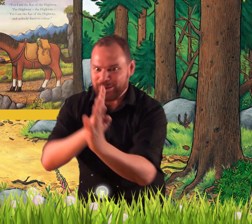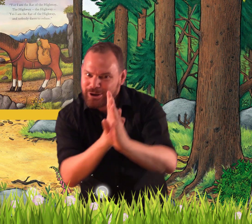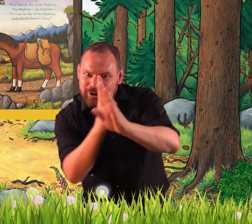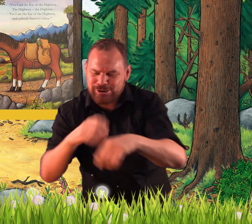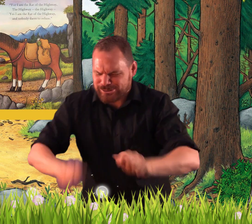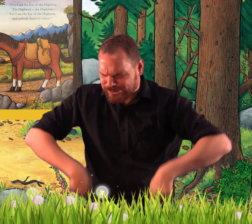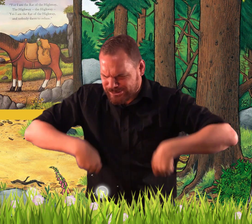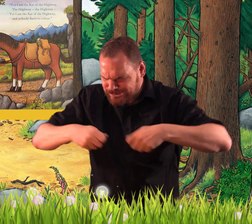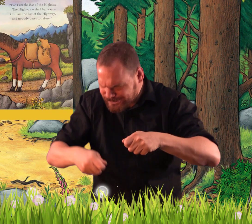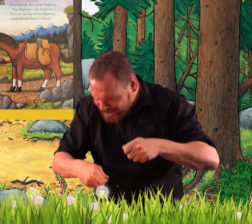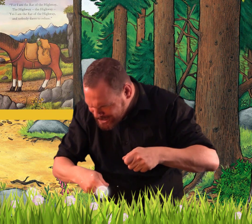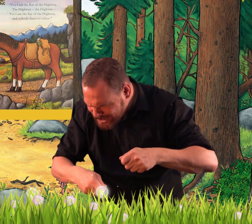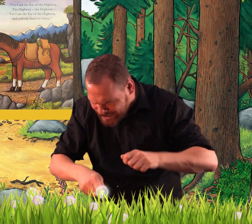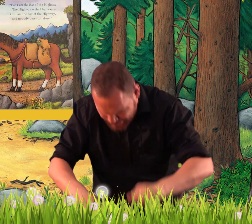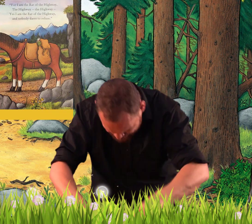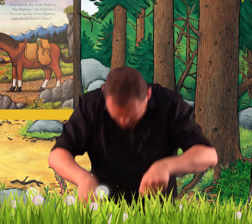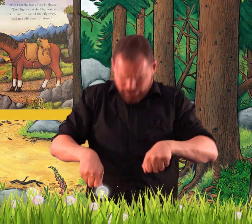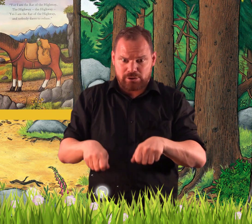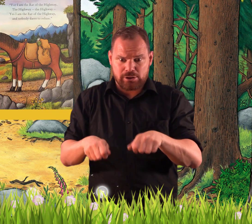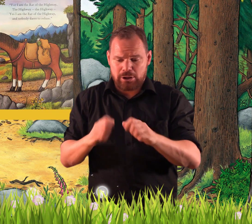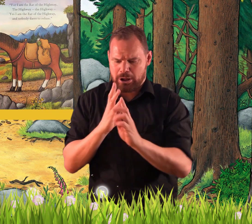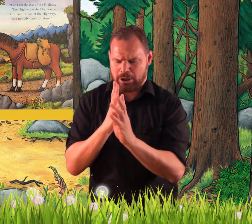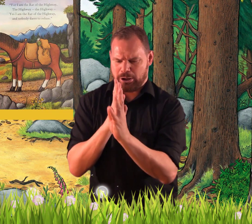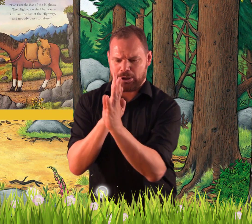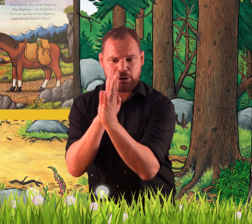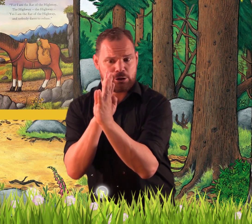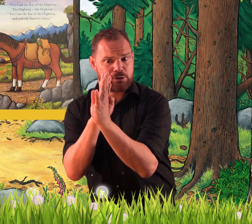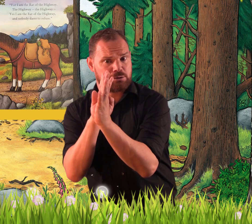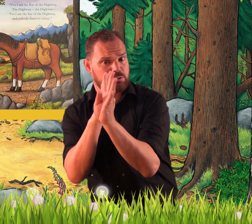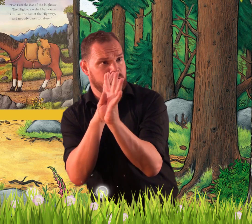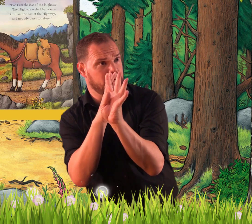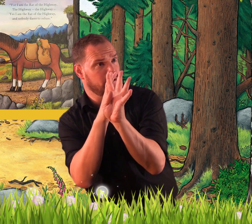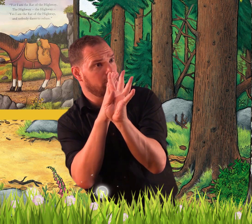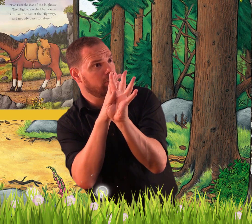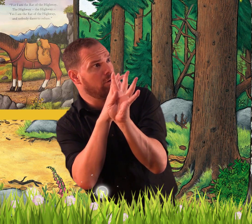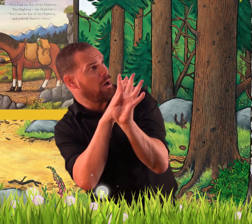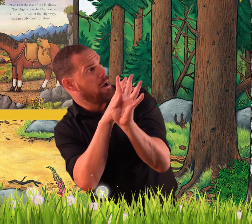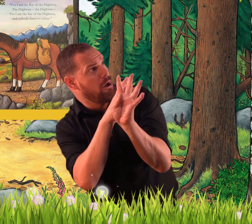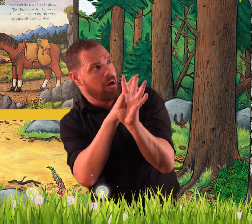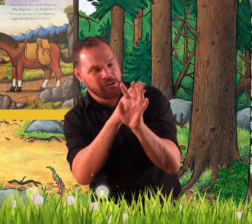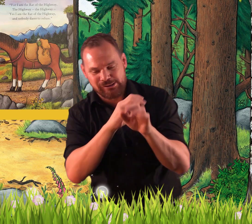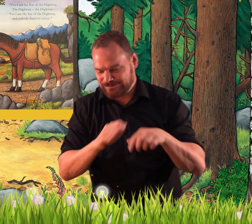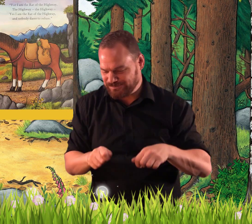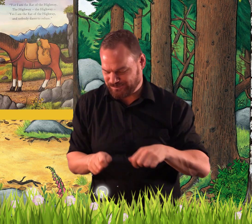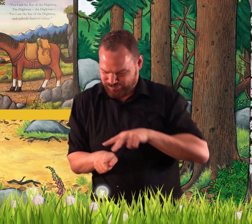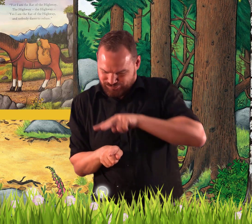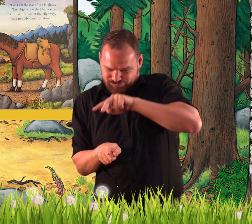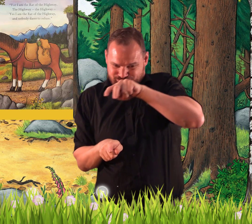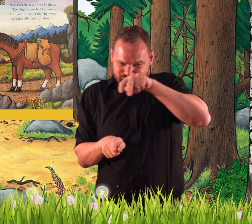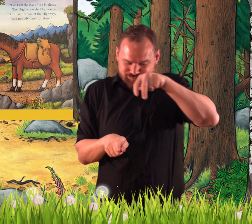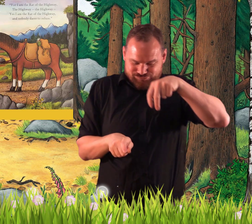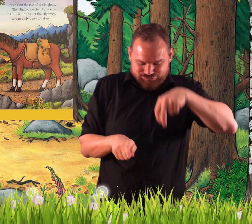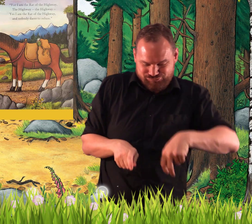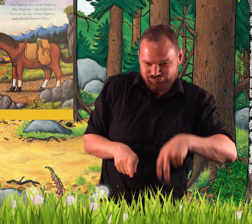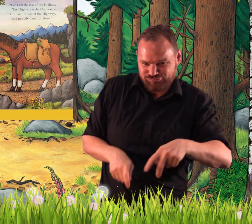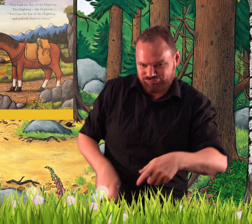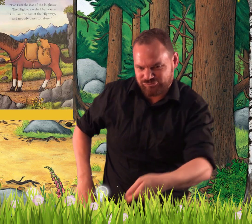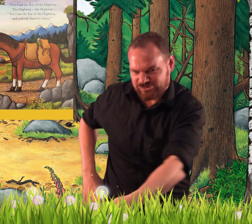crawling along. He rode up to them, and the ants nervously looked to him. He jumped off his horse and pointed